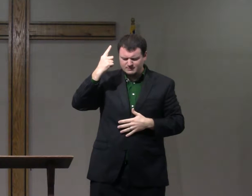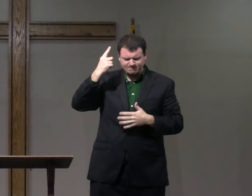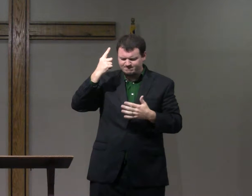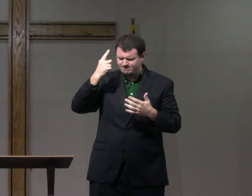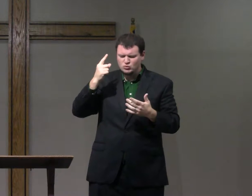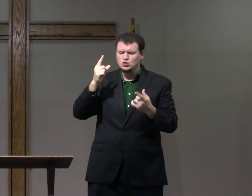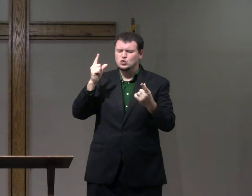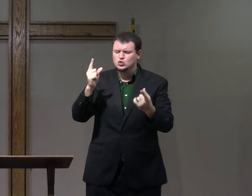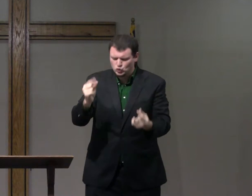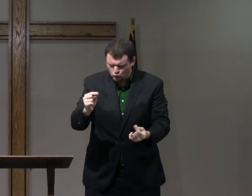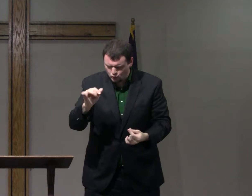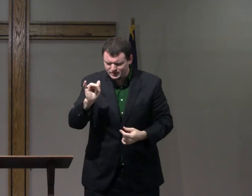to